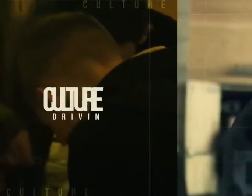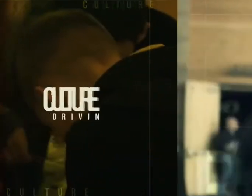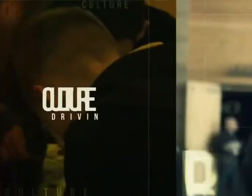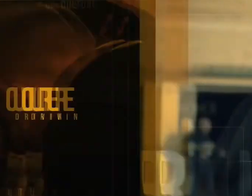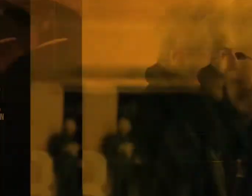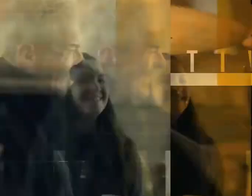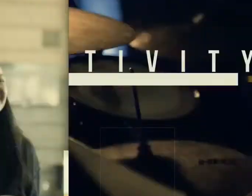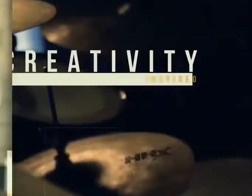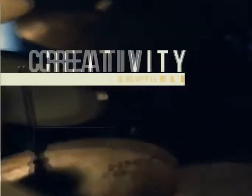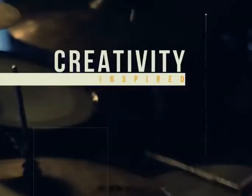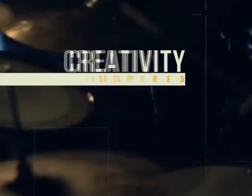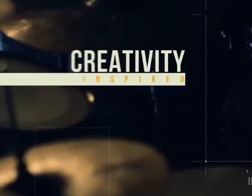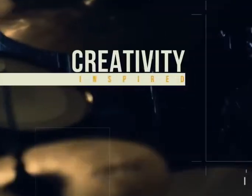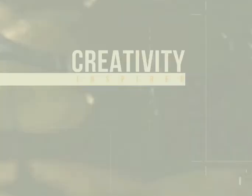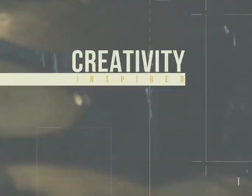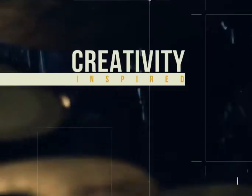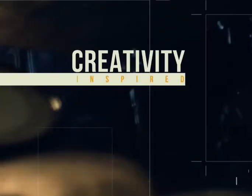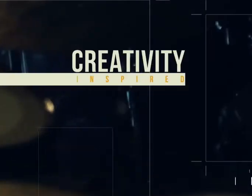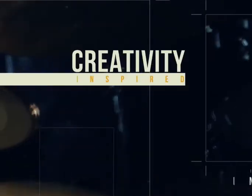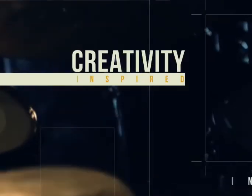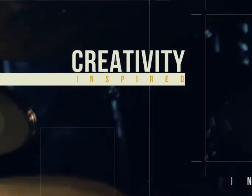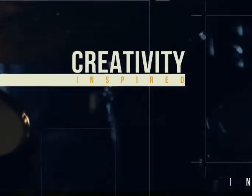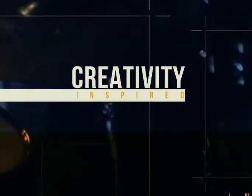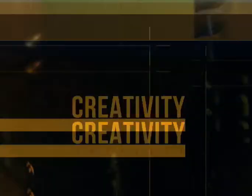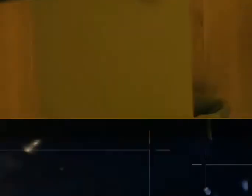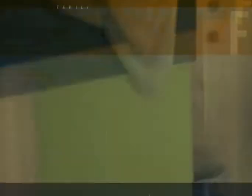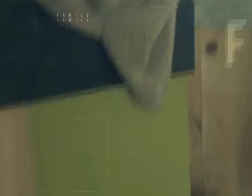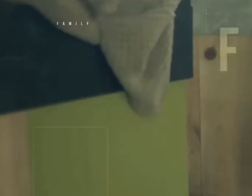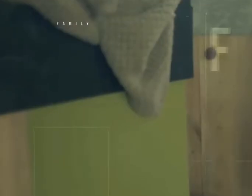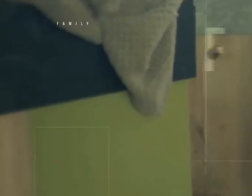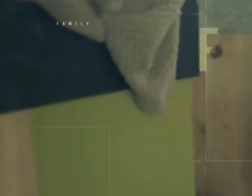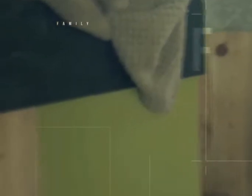but I'll have this F faded up.